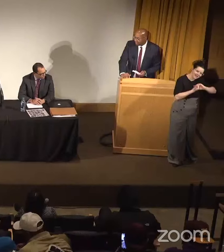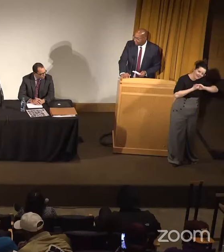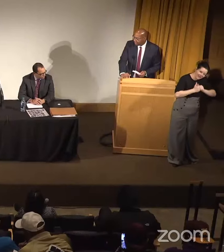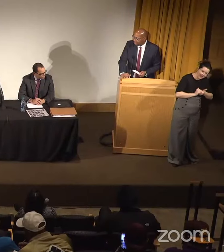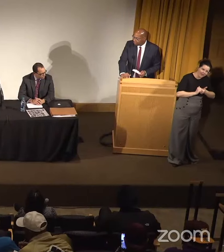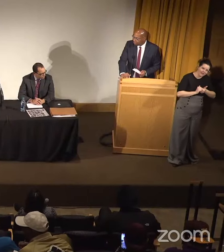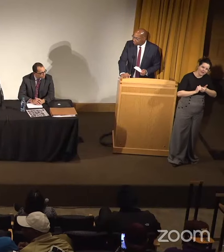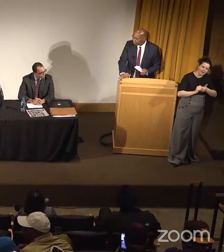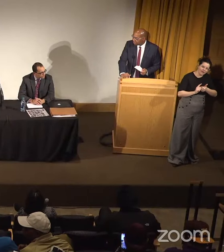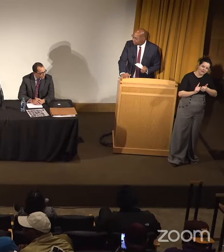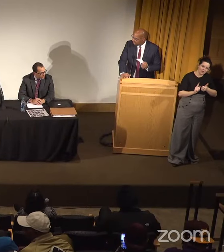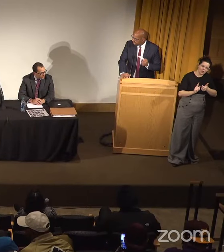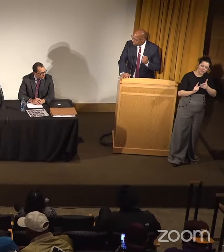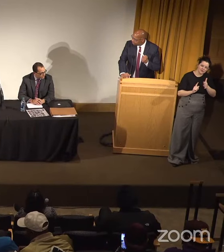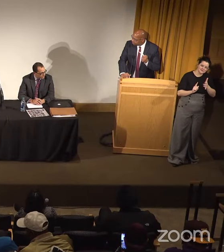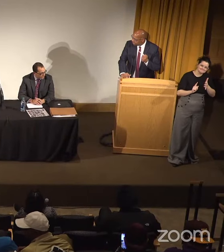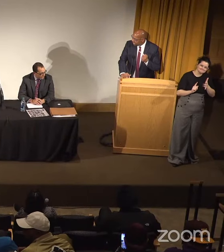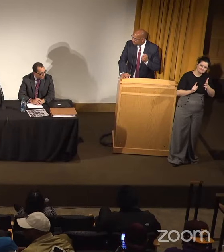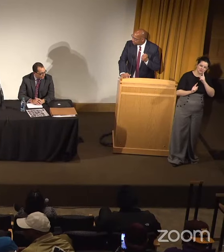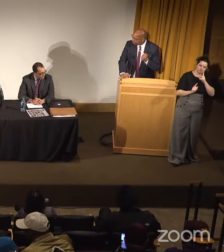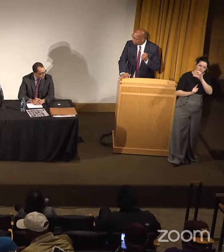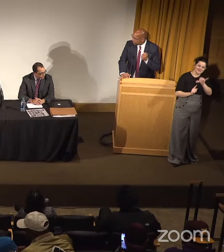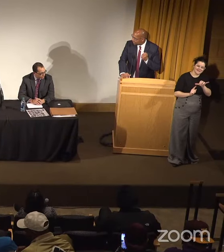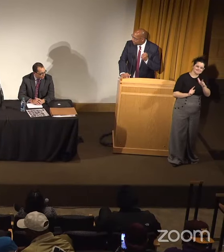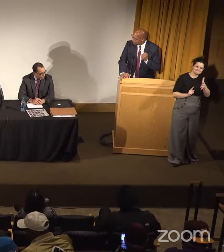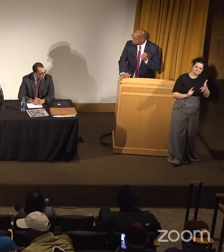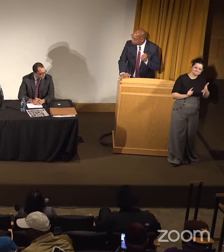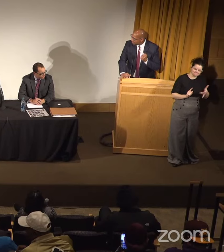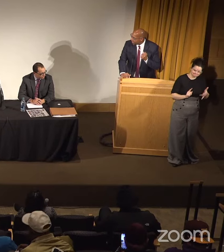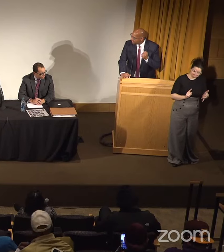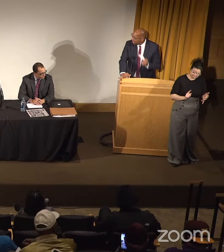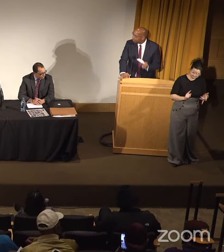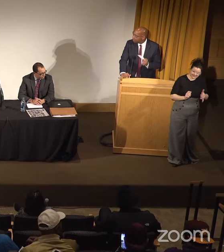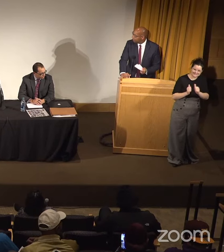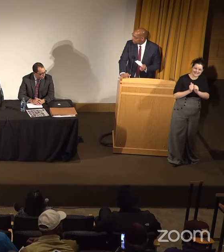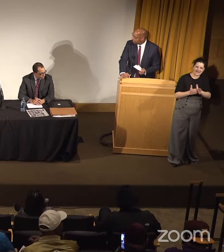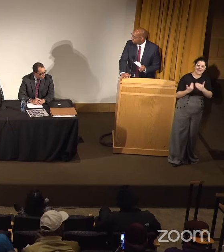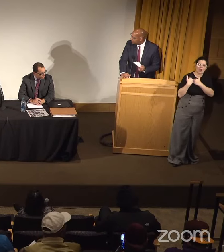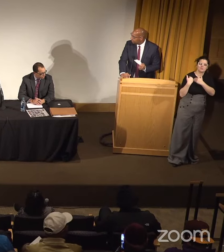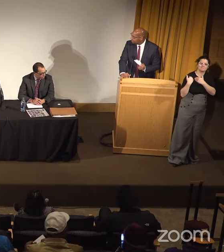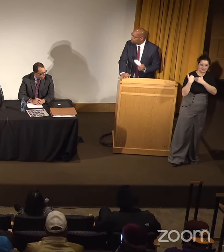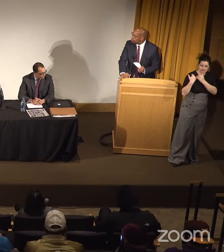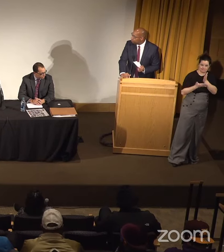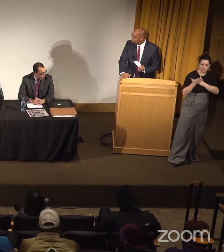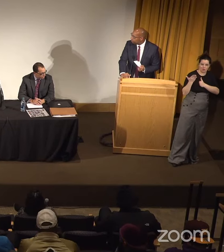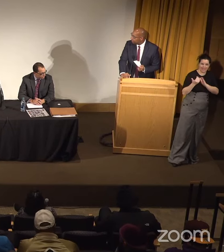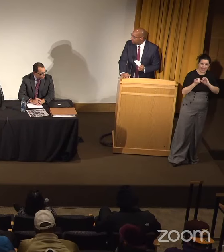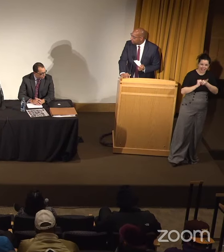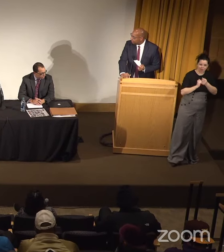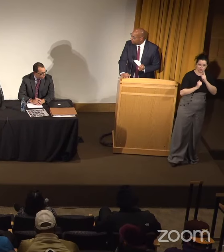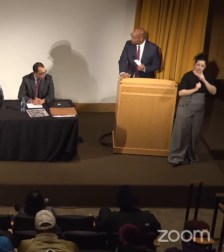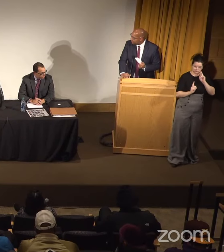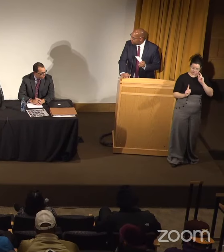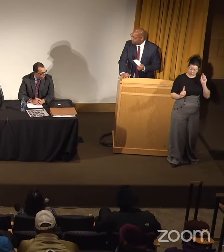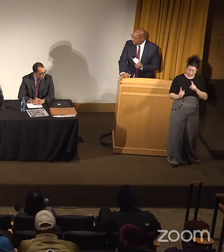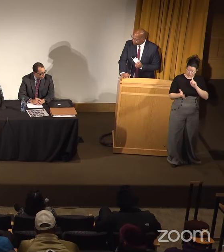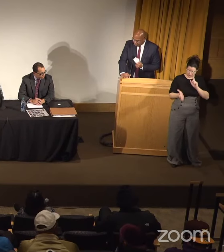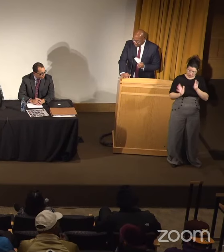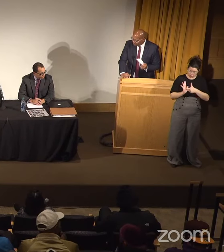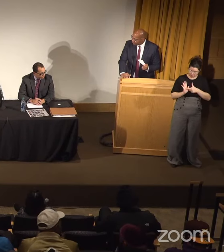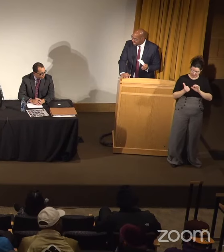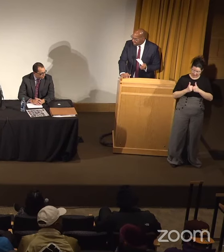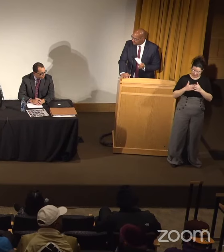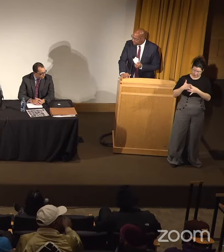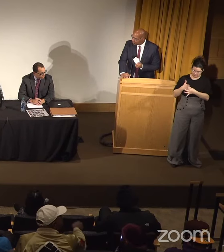get, you sort of, again, do that sort of, that accountability move? If, even